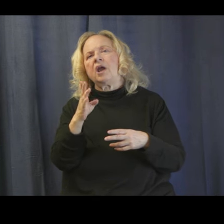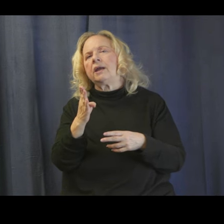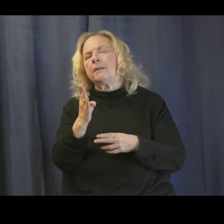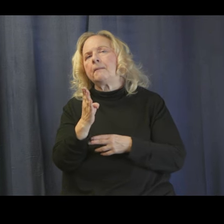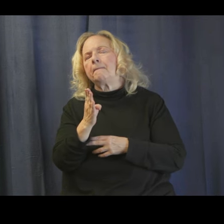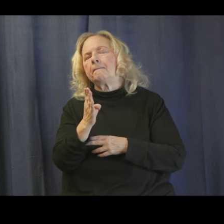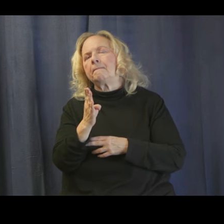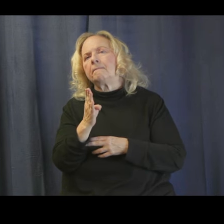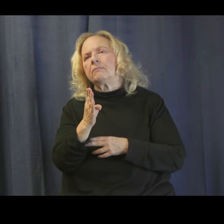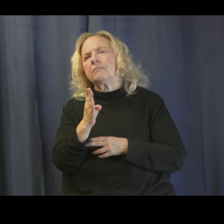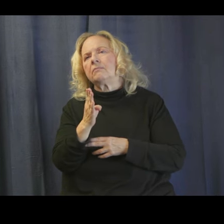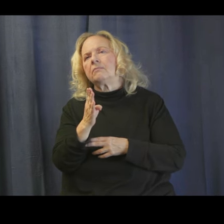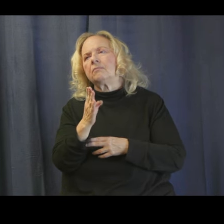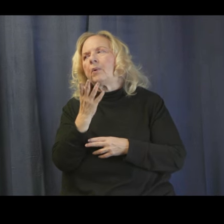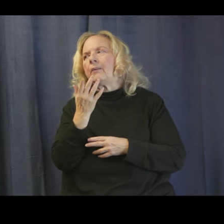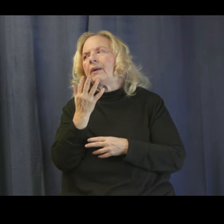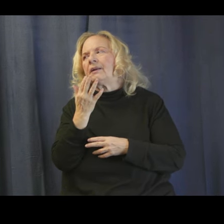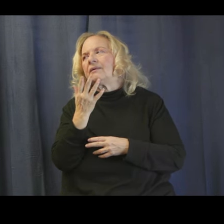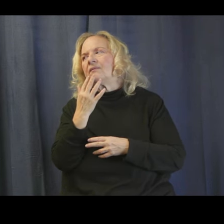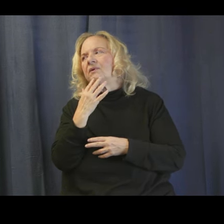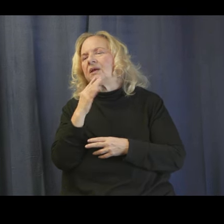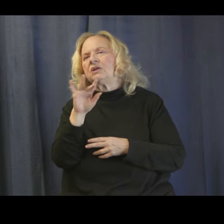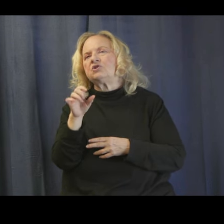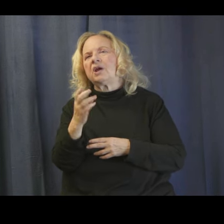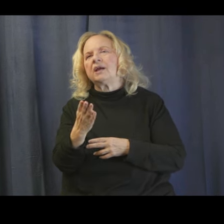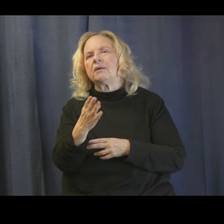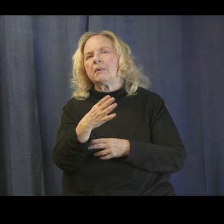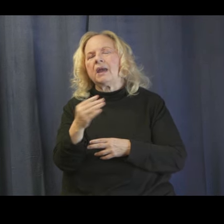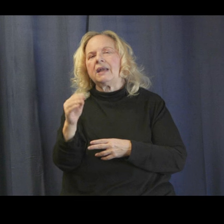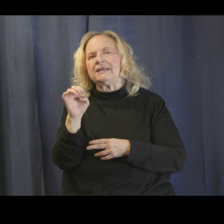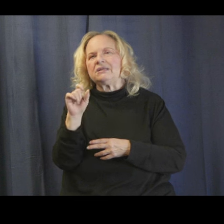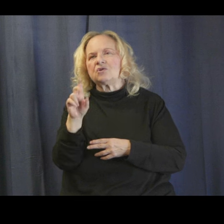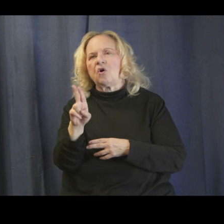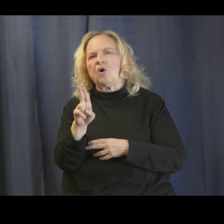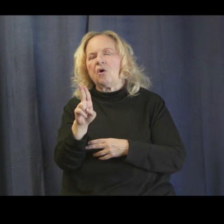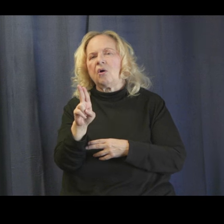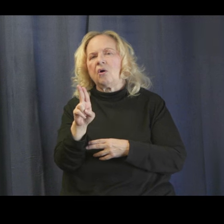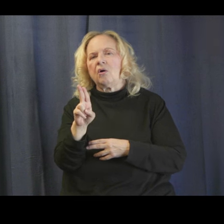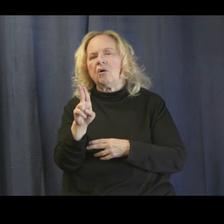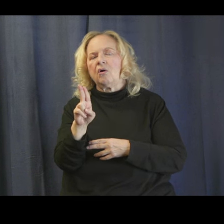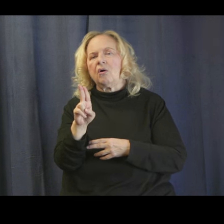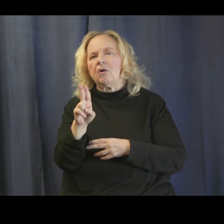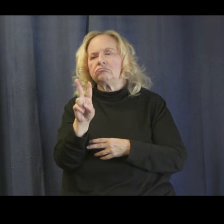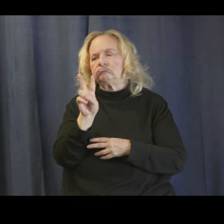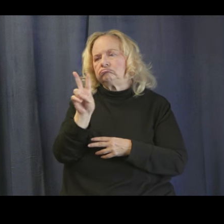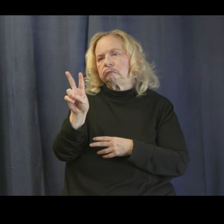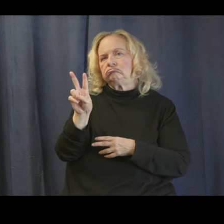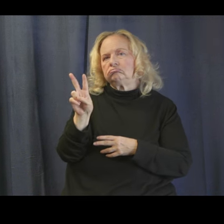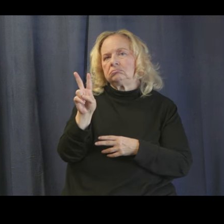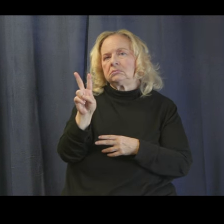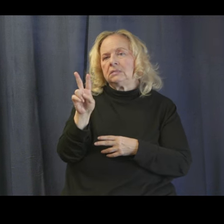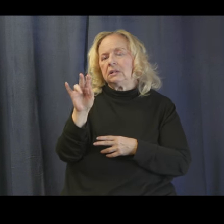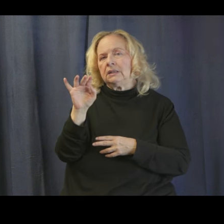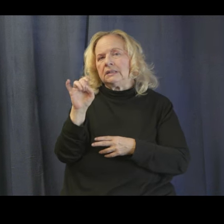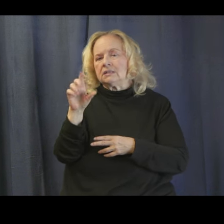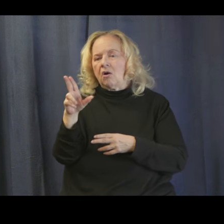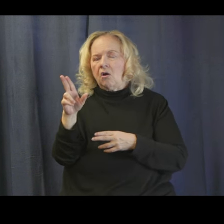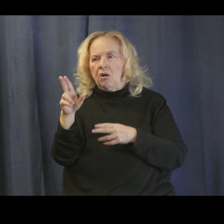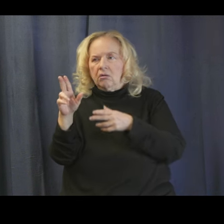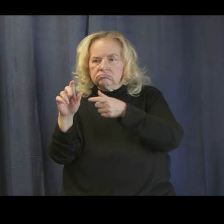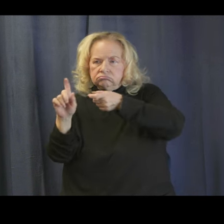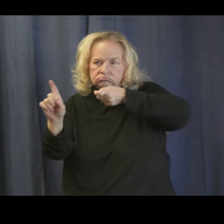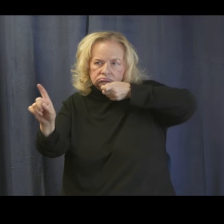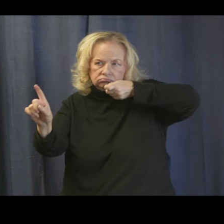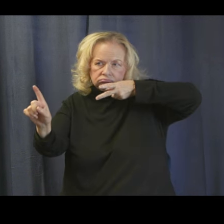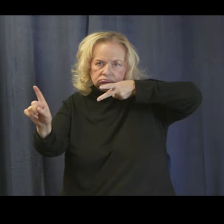Jacob. Oh, yeah. Jacob and Esau are growing. Esau was a cunning hunter,